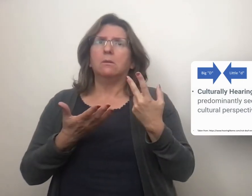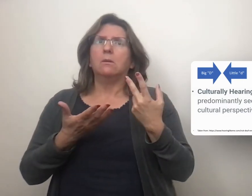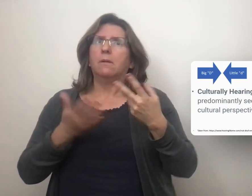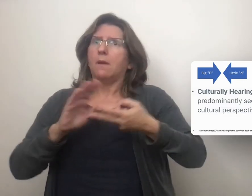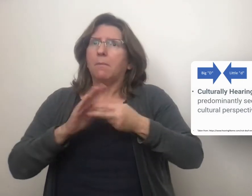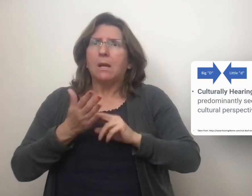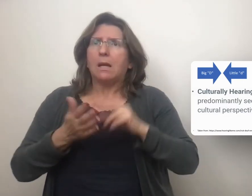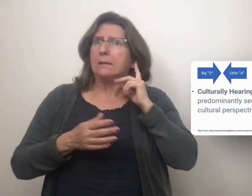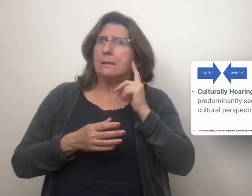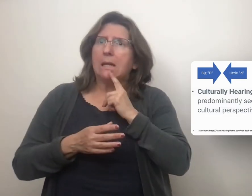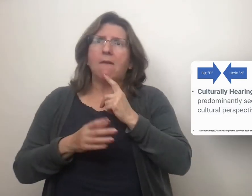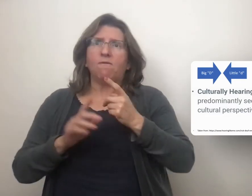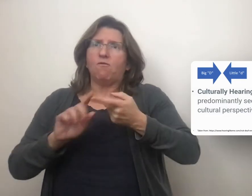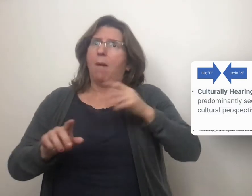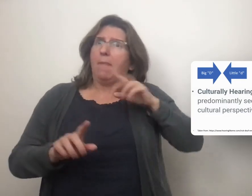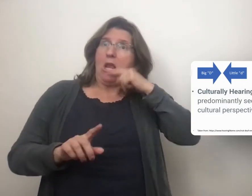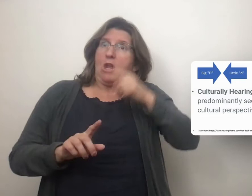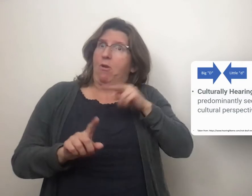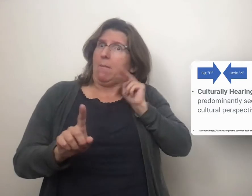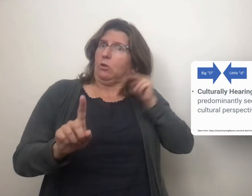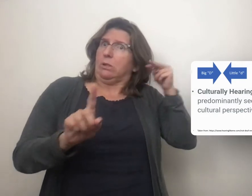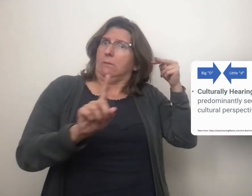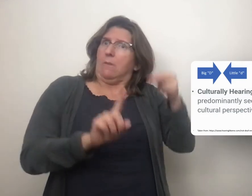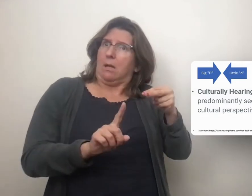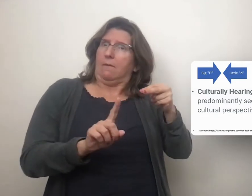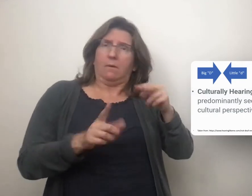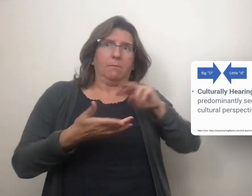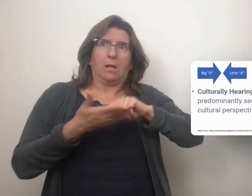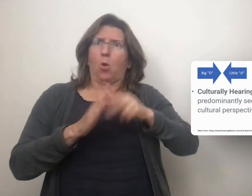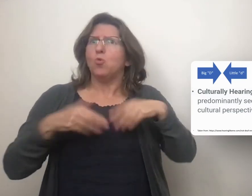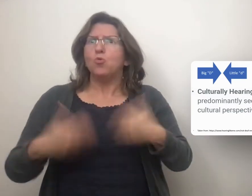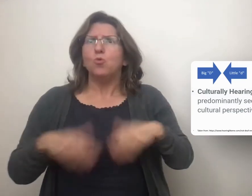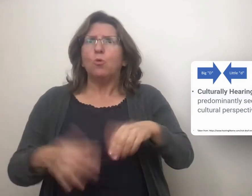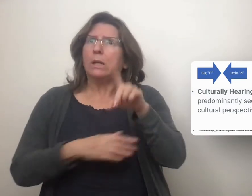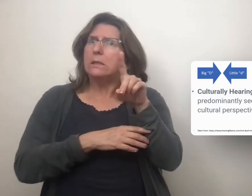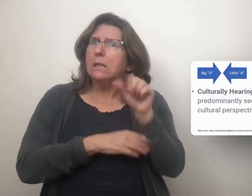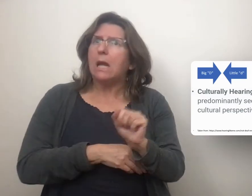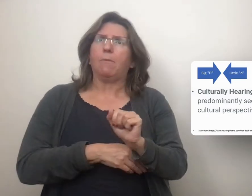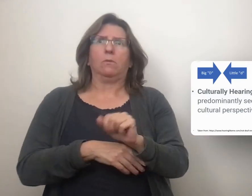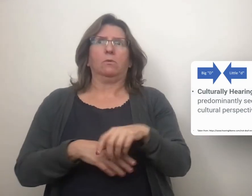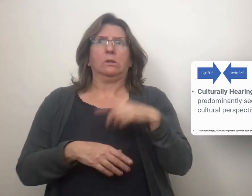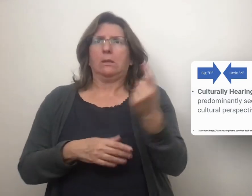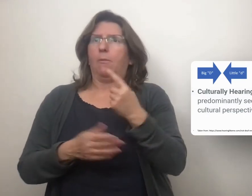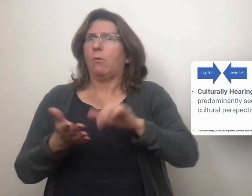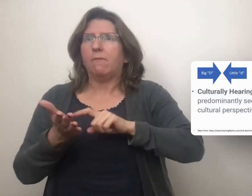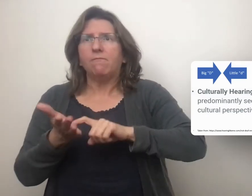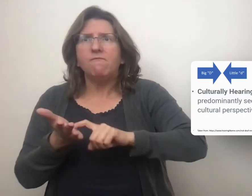Their perspective is that deaf people are disabled and require interventions to fix them.